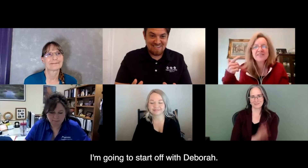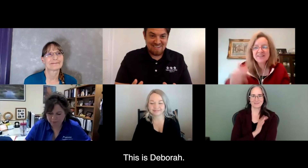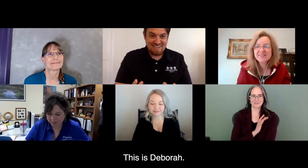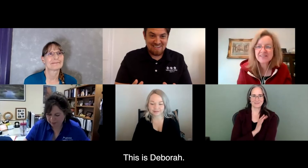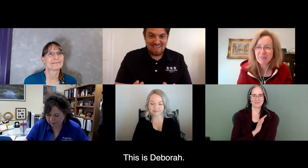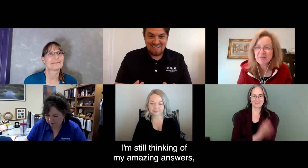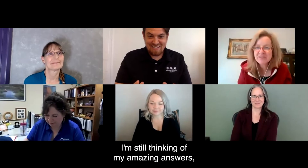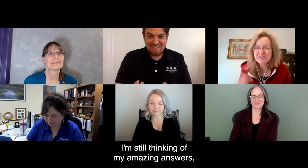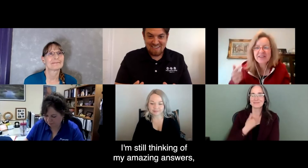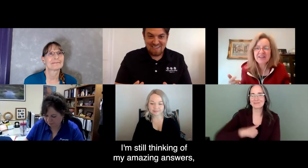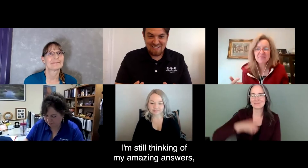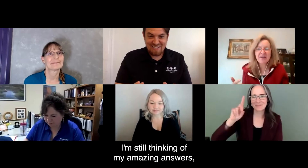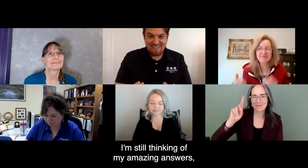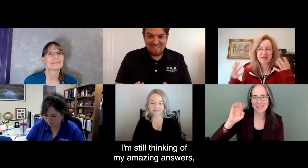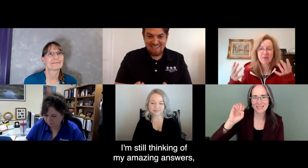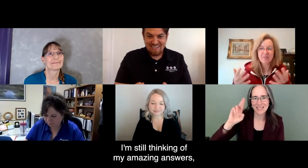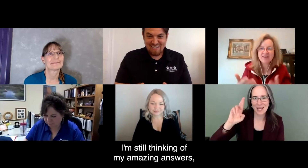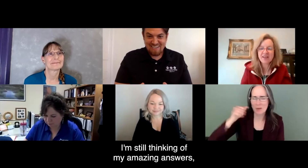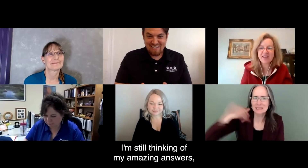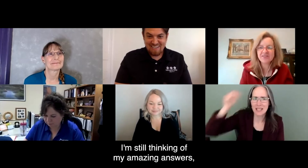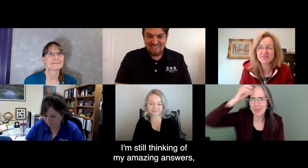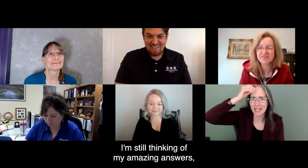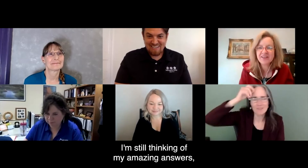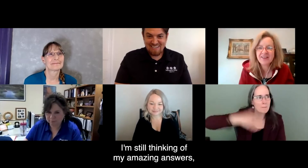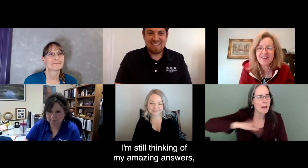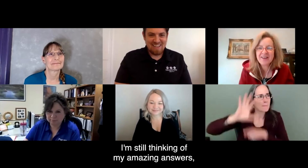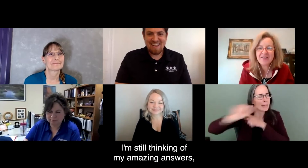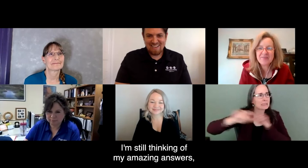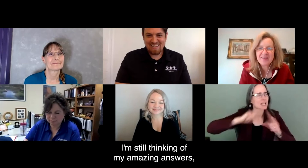This is Deborah. I'm still thinking of my amazing answers.